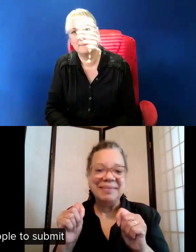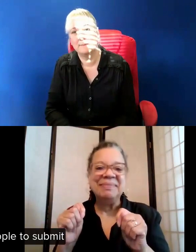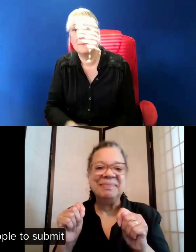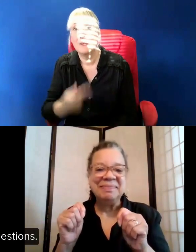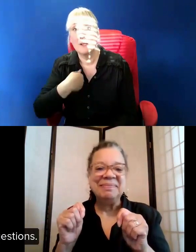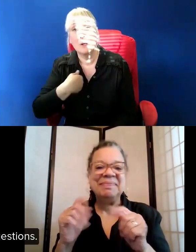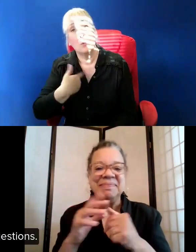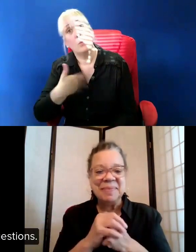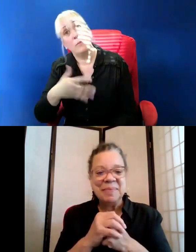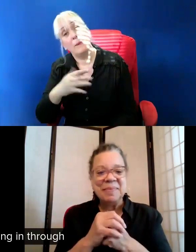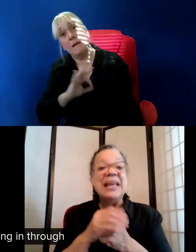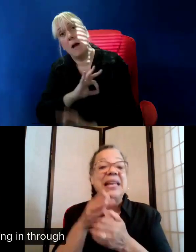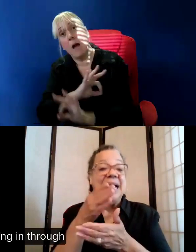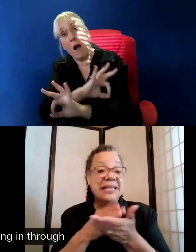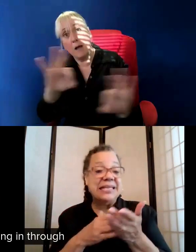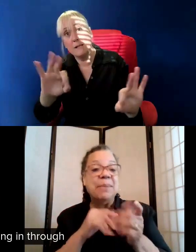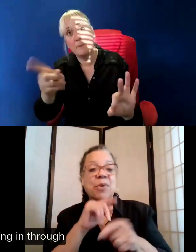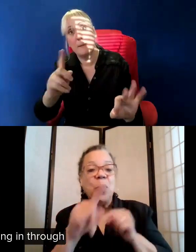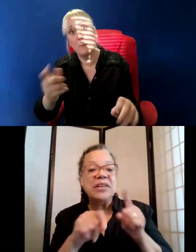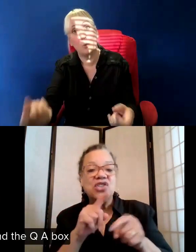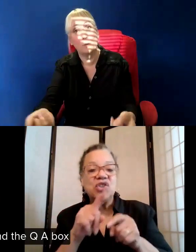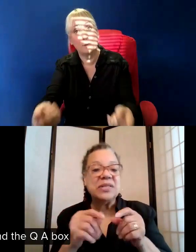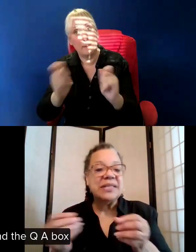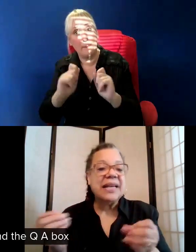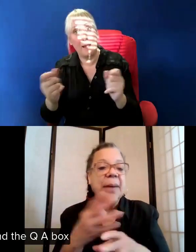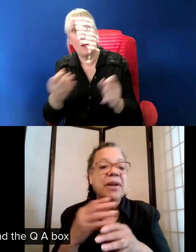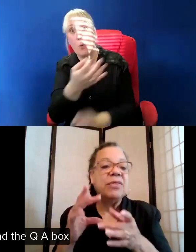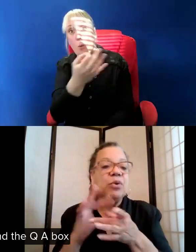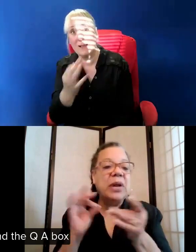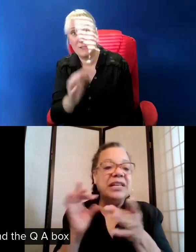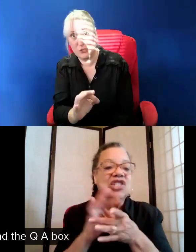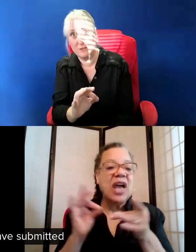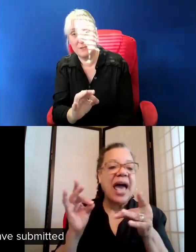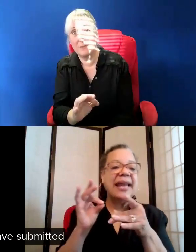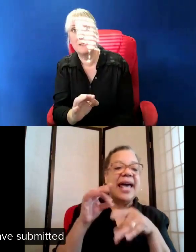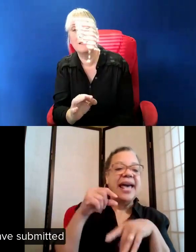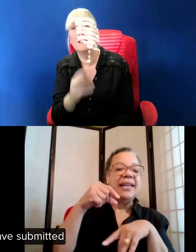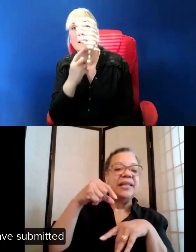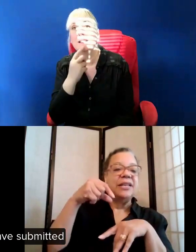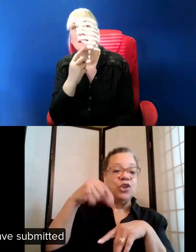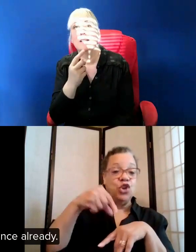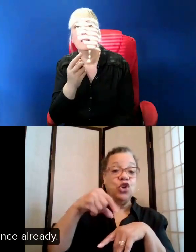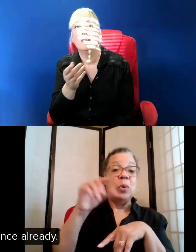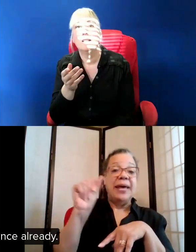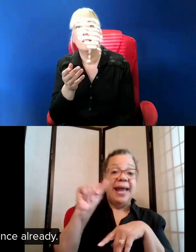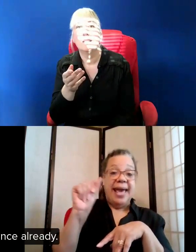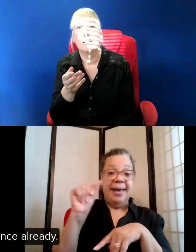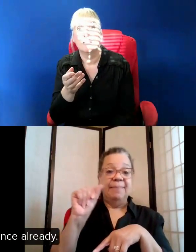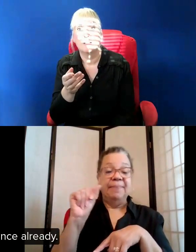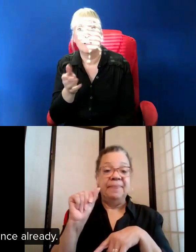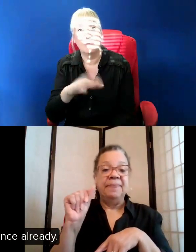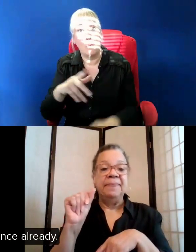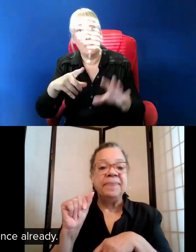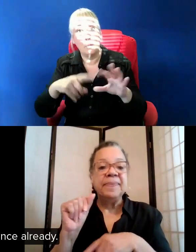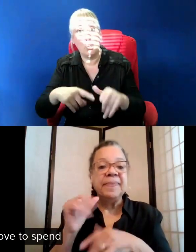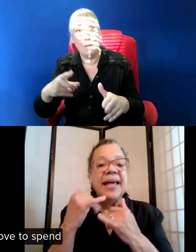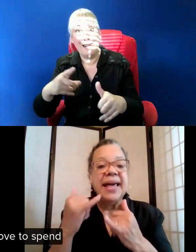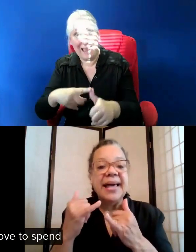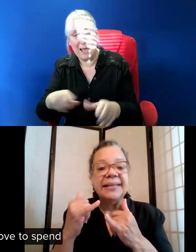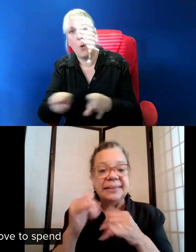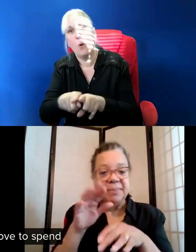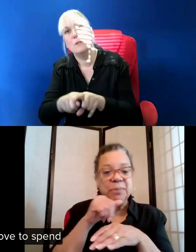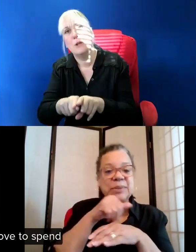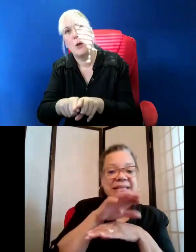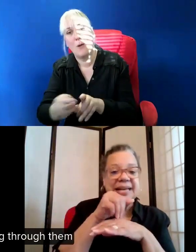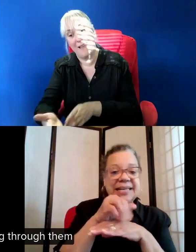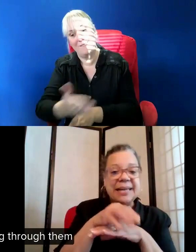people to submit some questions. They are coming in through the chat box and the Q&A box, and people have submitted them in advance already. And I